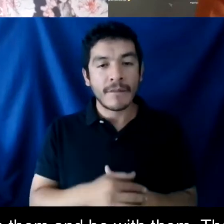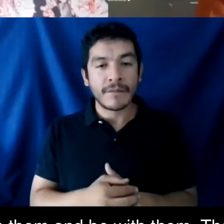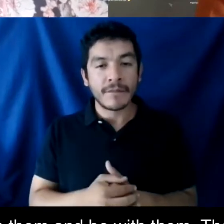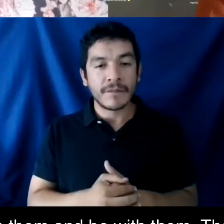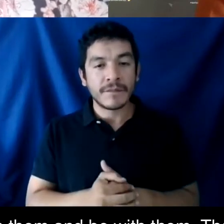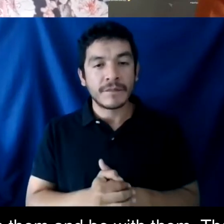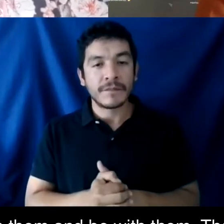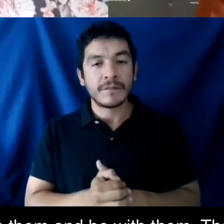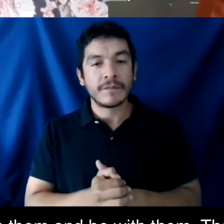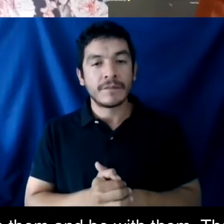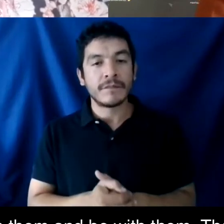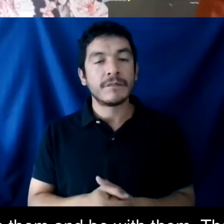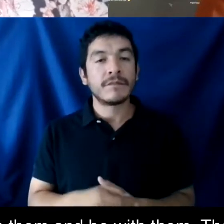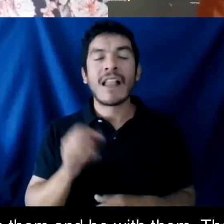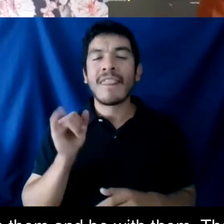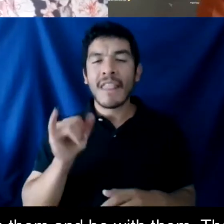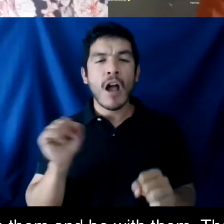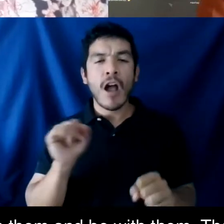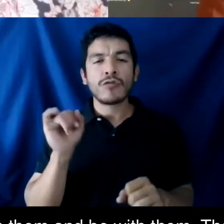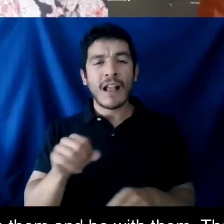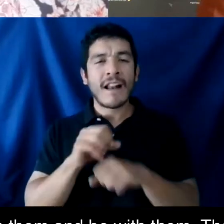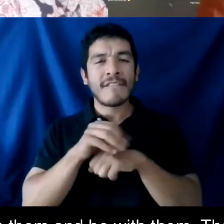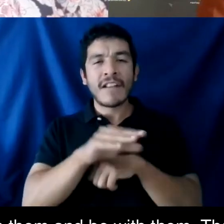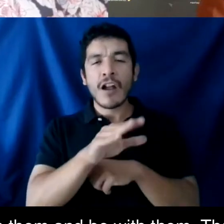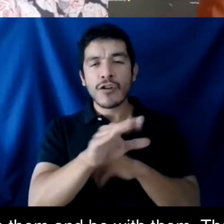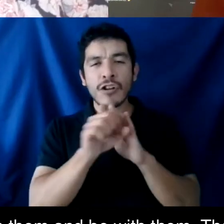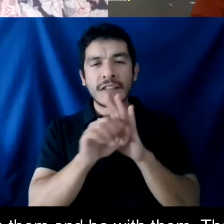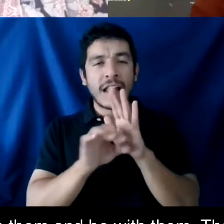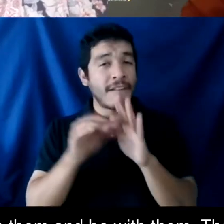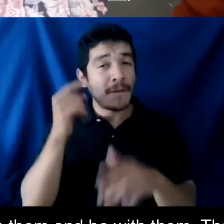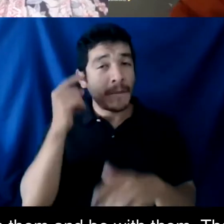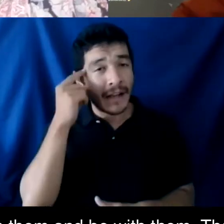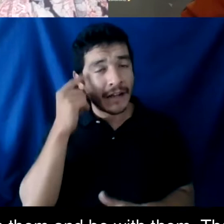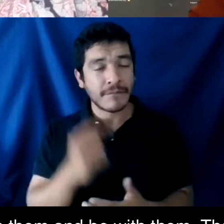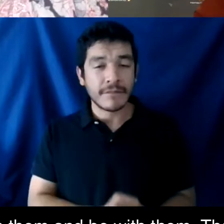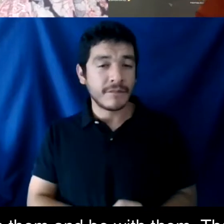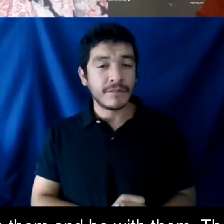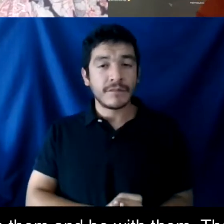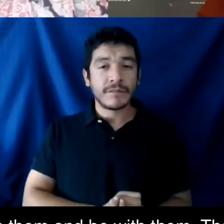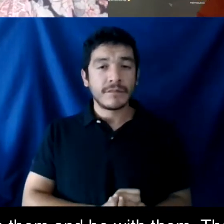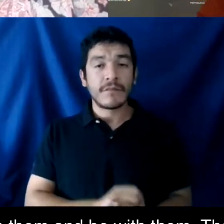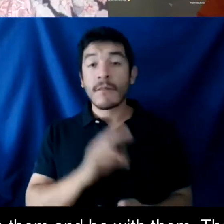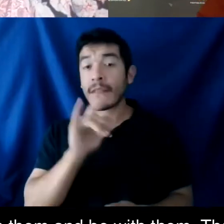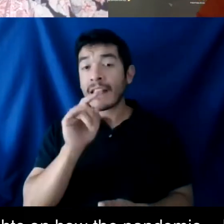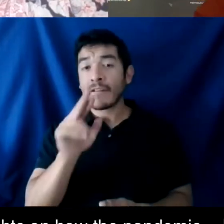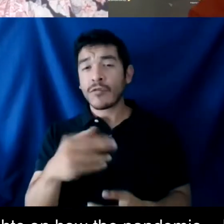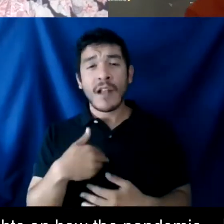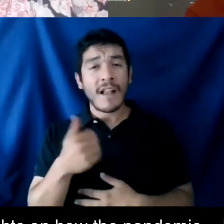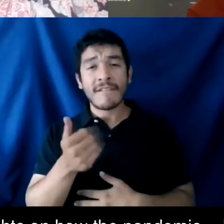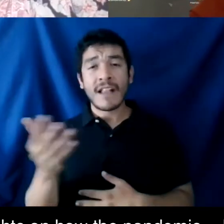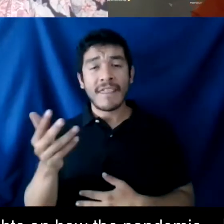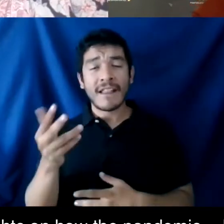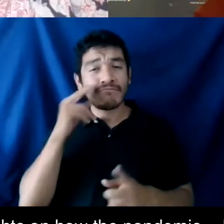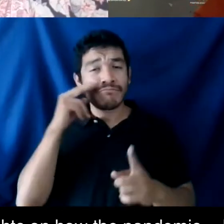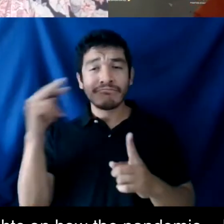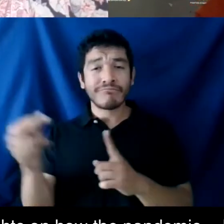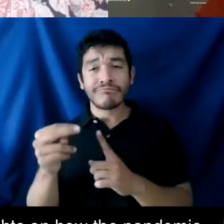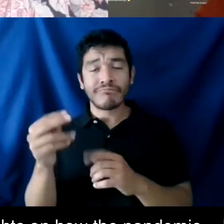can affect your state of mind. um, Victor, do you have any insights